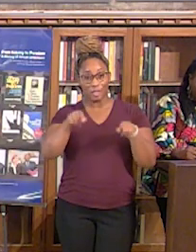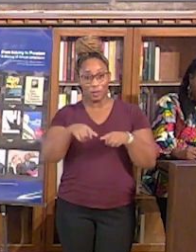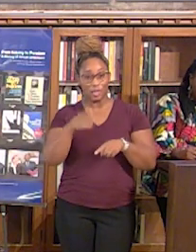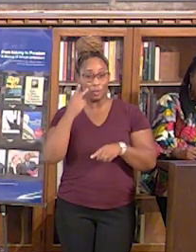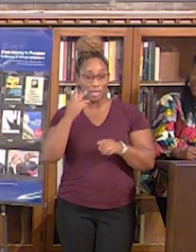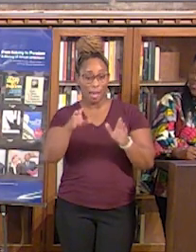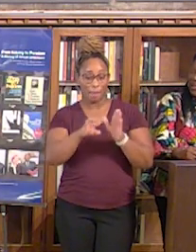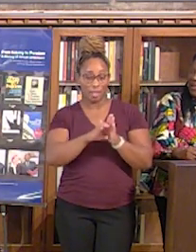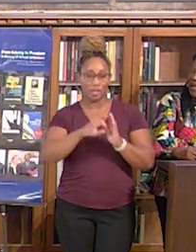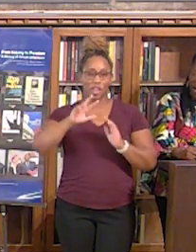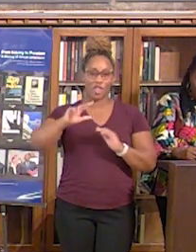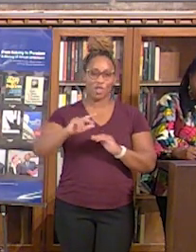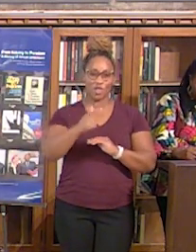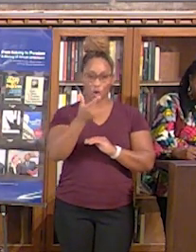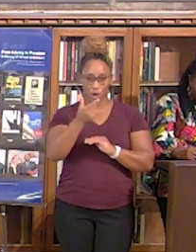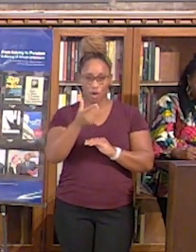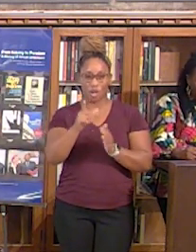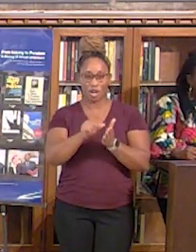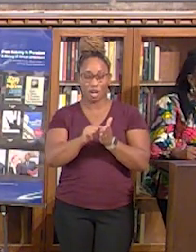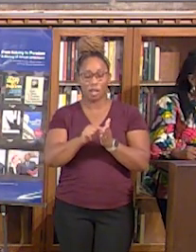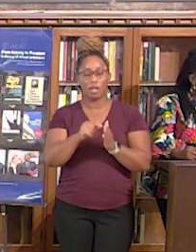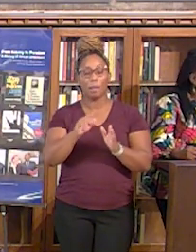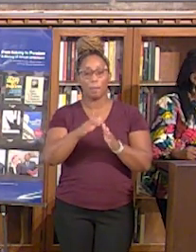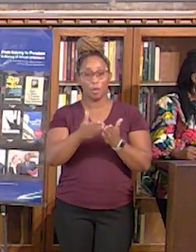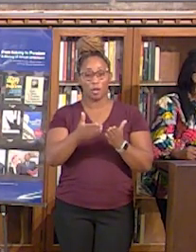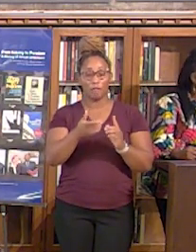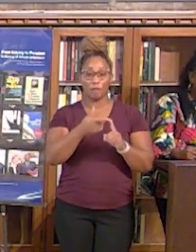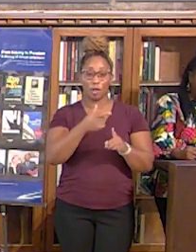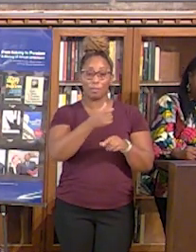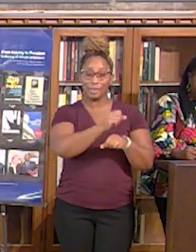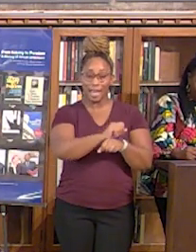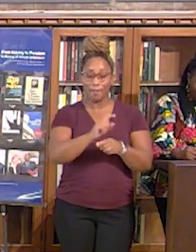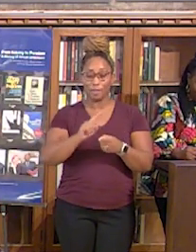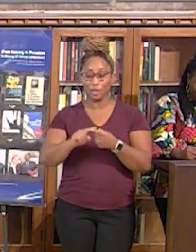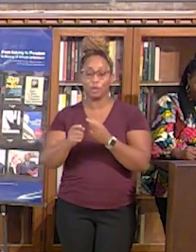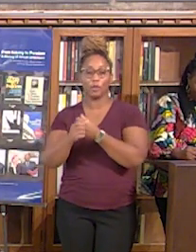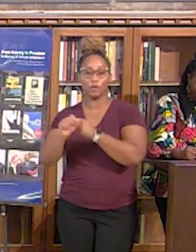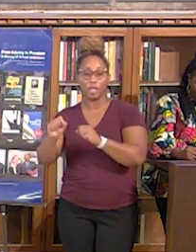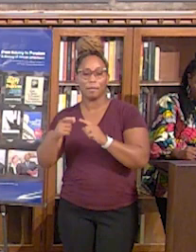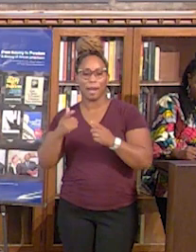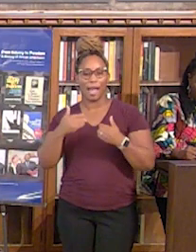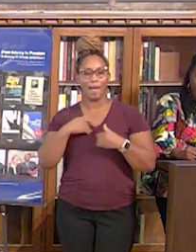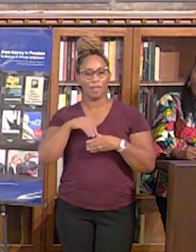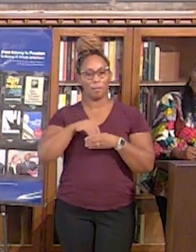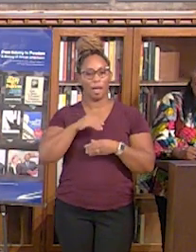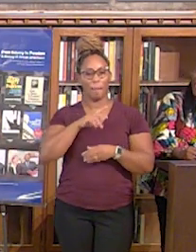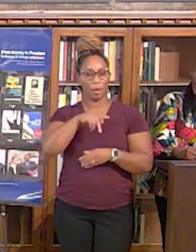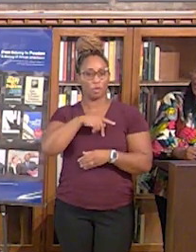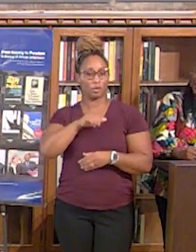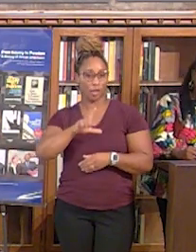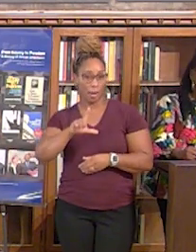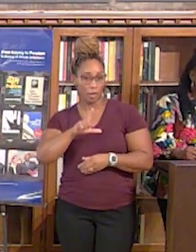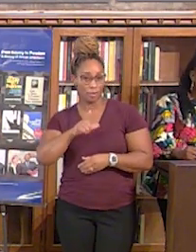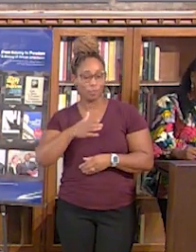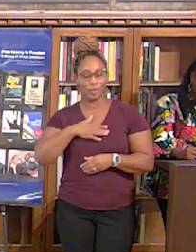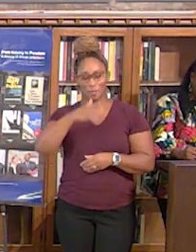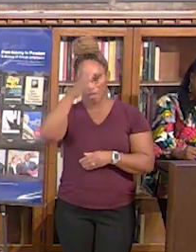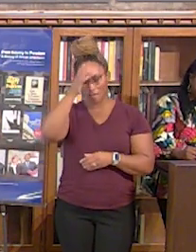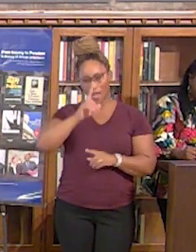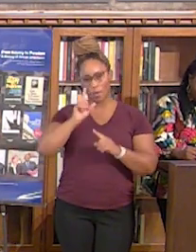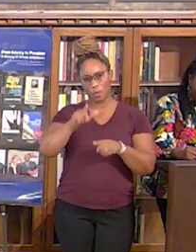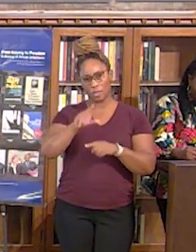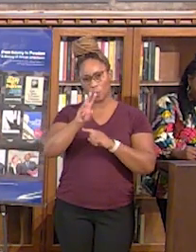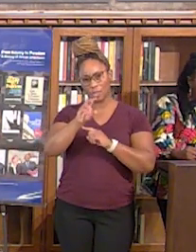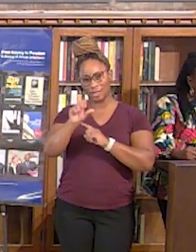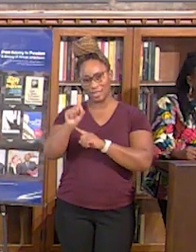picture of a third edition of From Slavery to Freedom that I have in my personal Library my father attended Winston